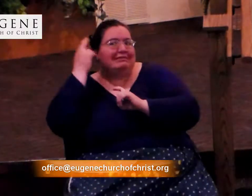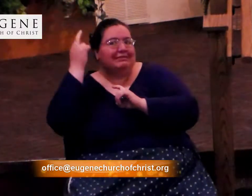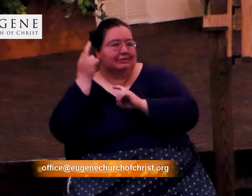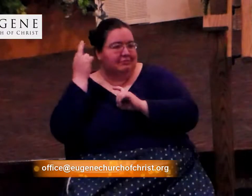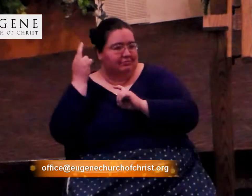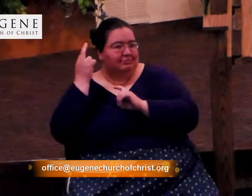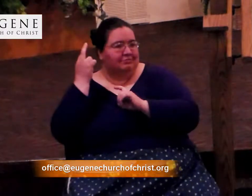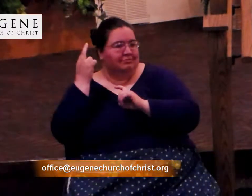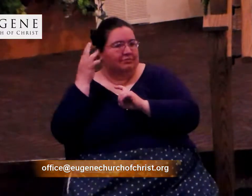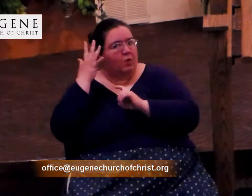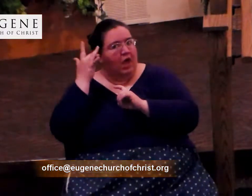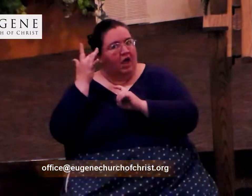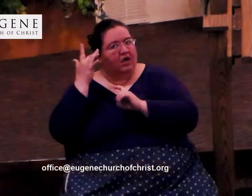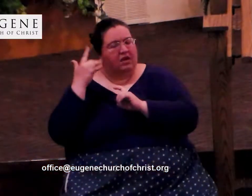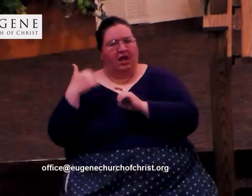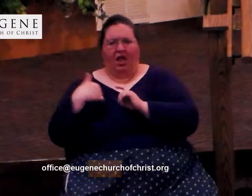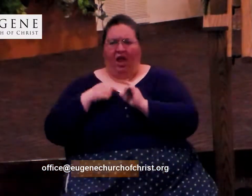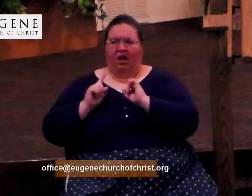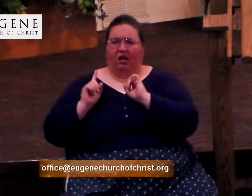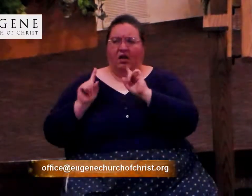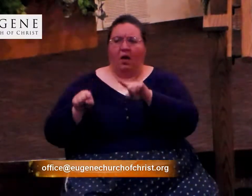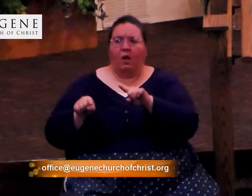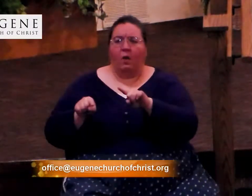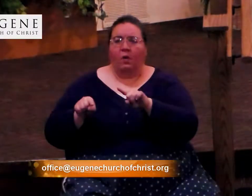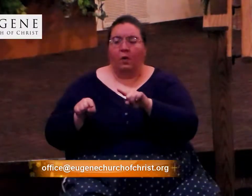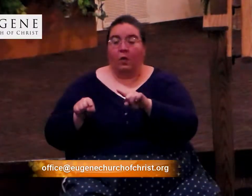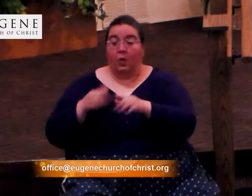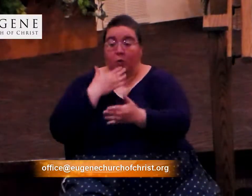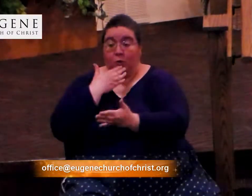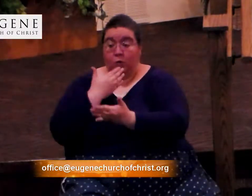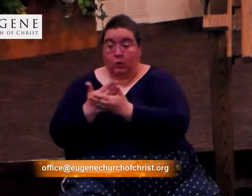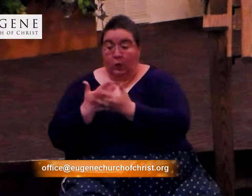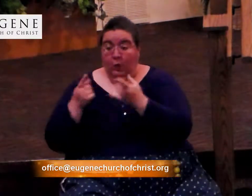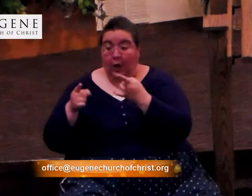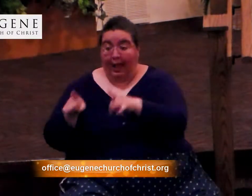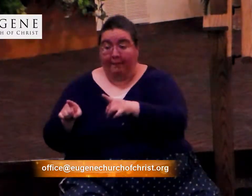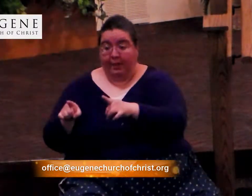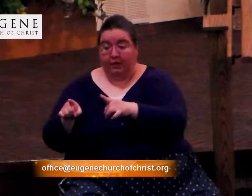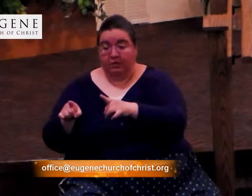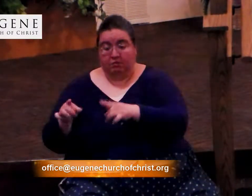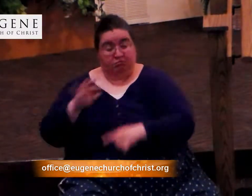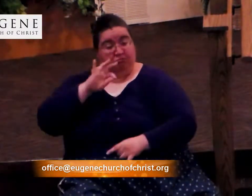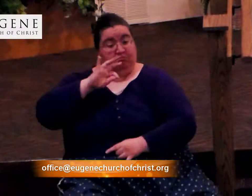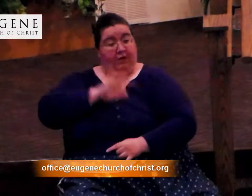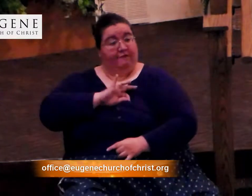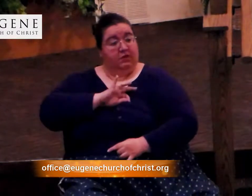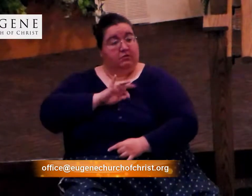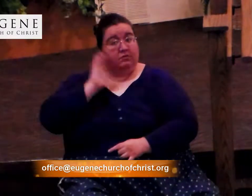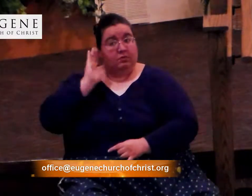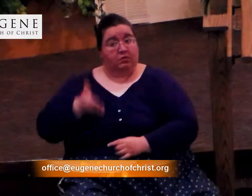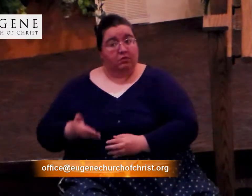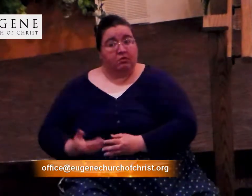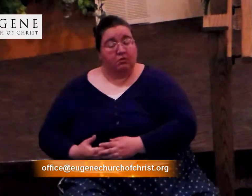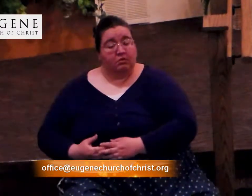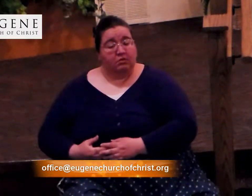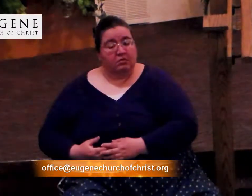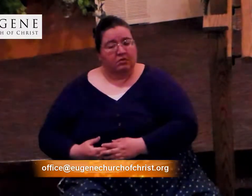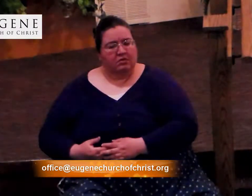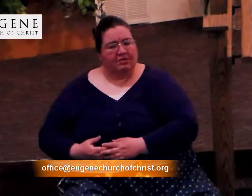I am to go there and something good is going to happen for me as a result of that. But it's interesting the way God